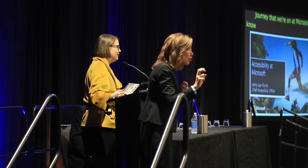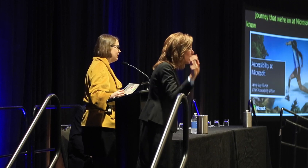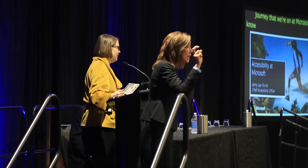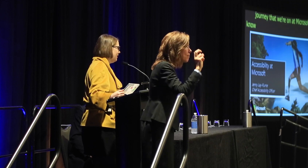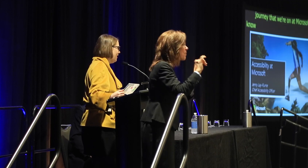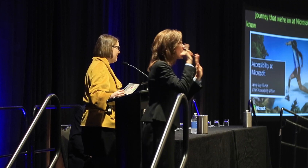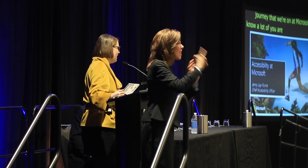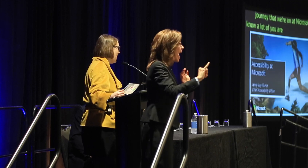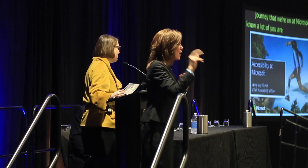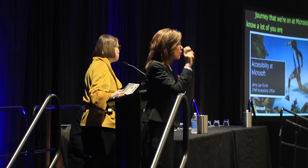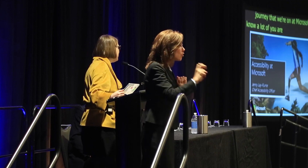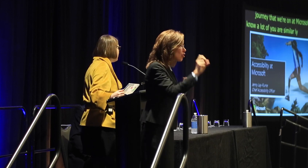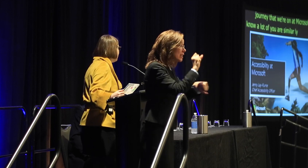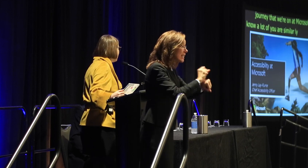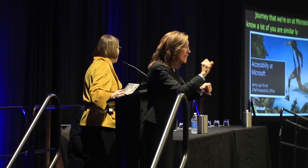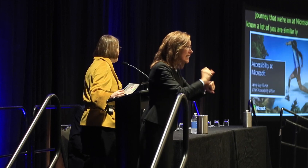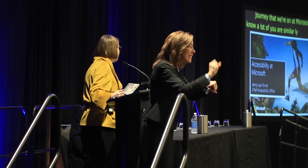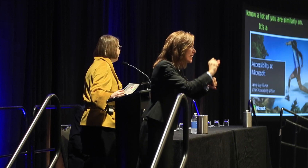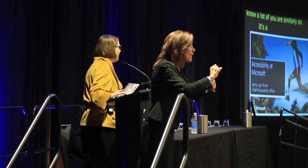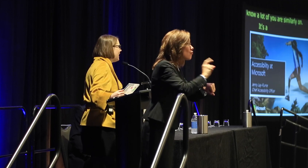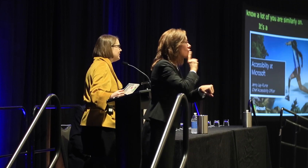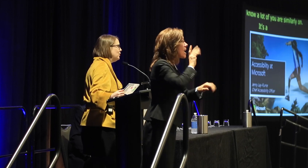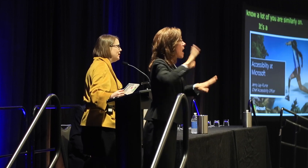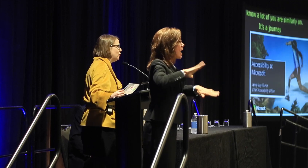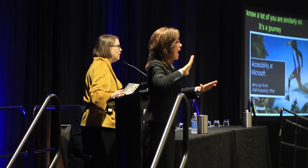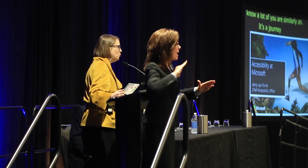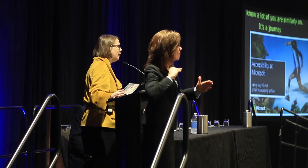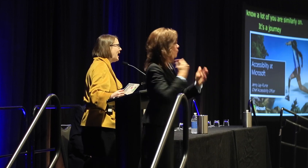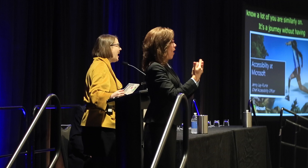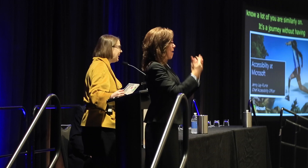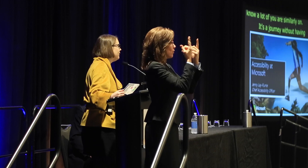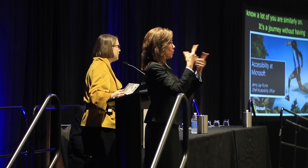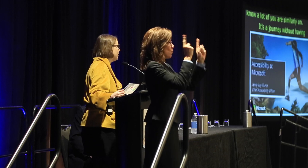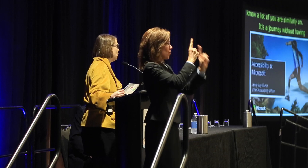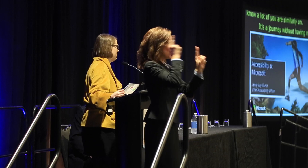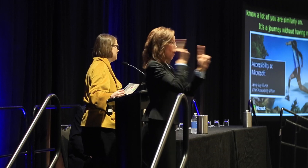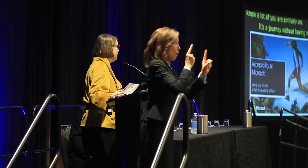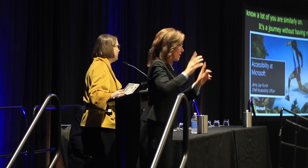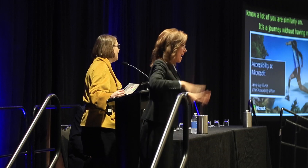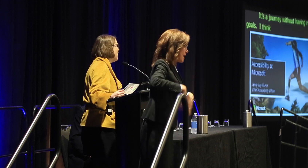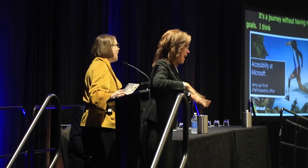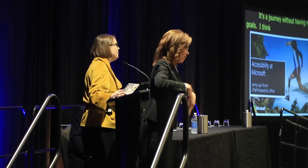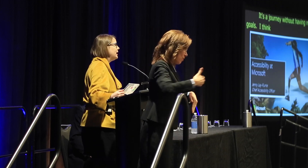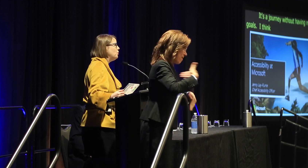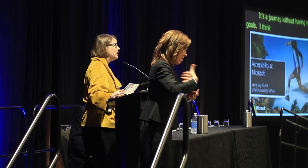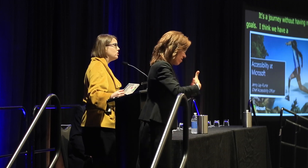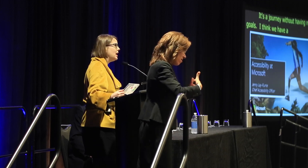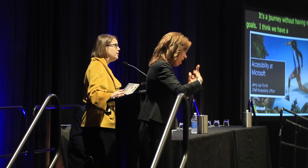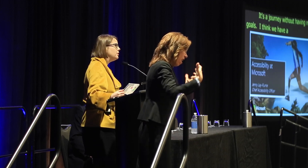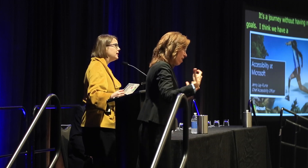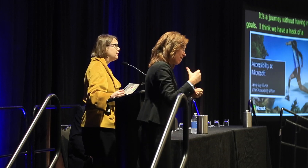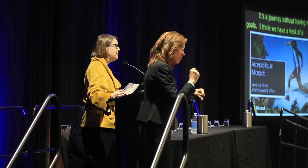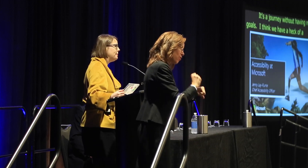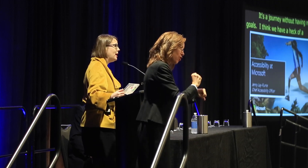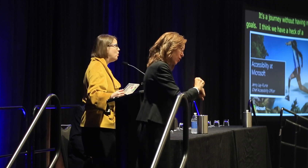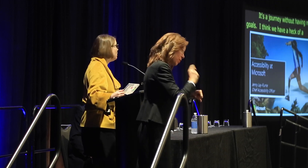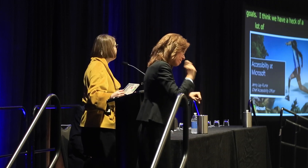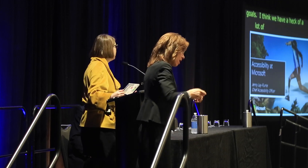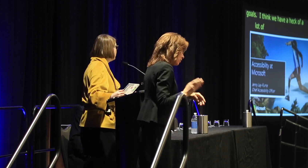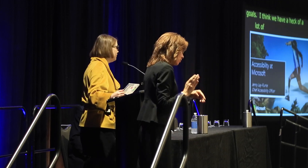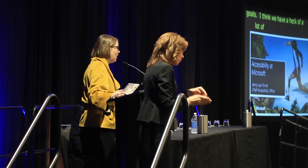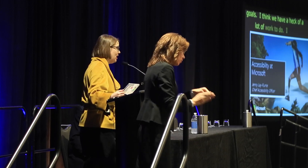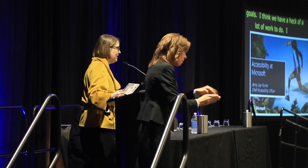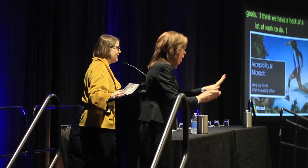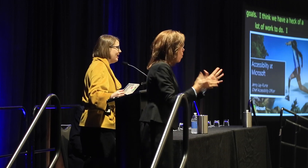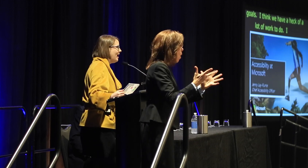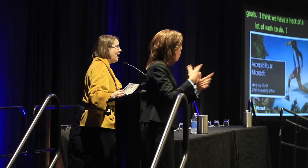without having reached its goal. I think we've got one heck of a lot of work to do. But I want to share with you a little bit about what